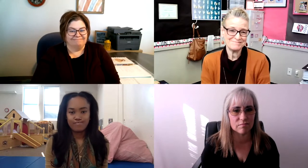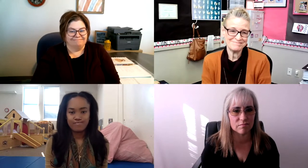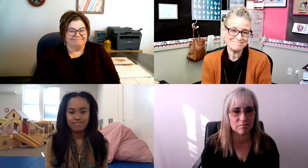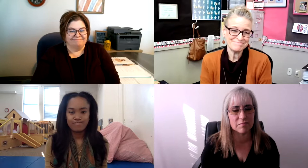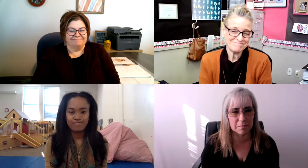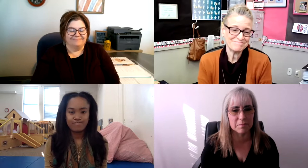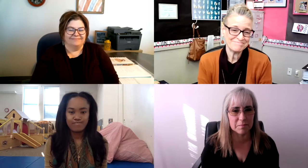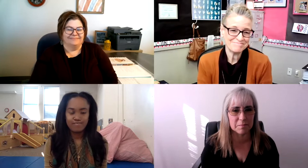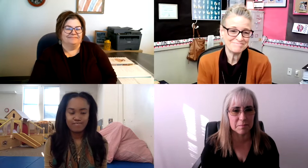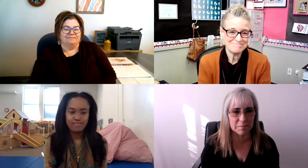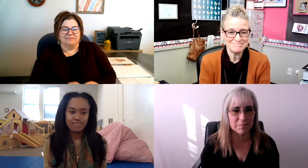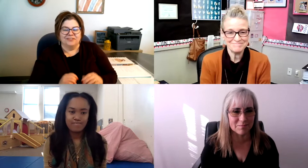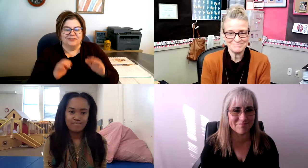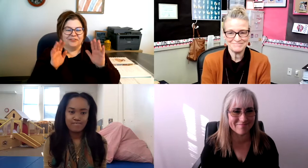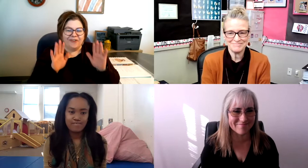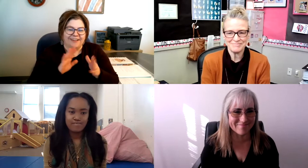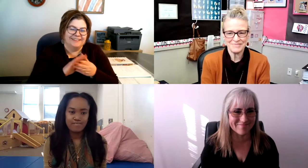them.